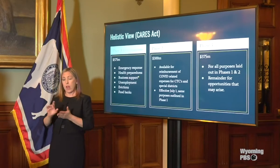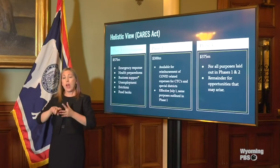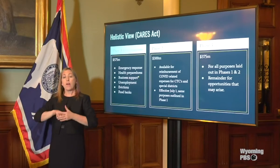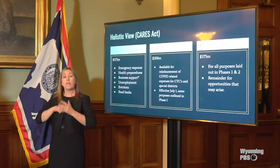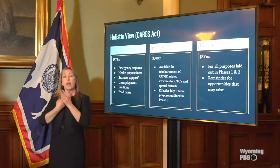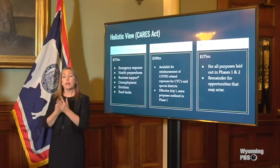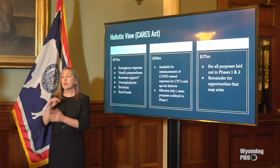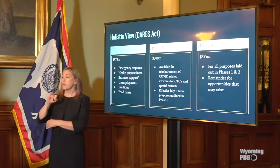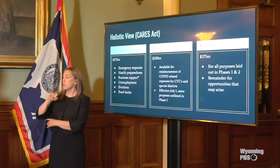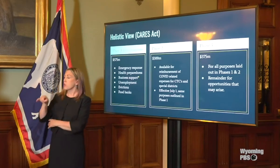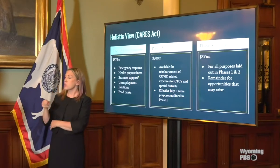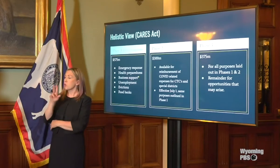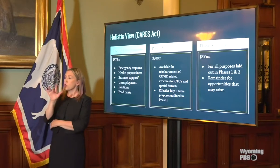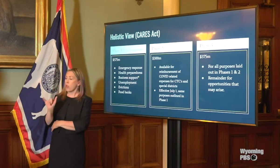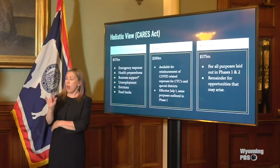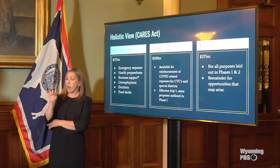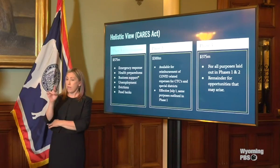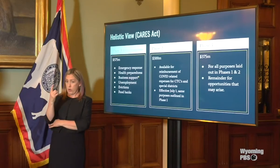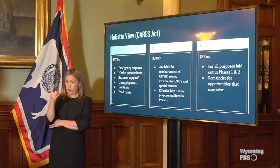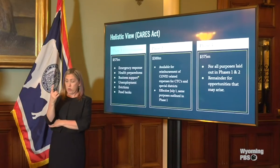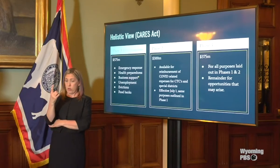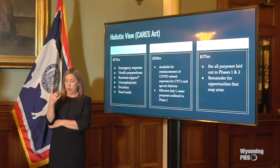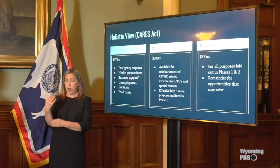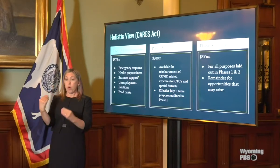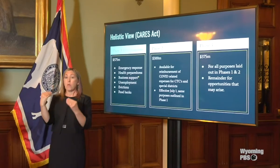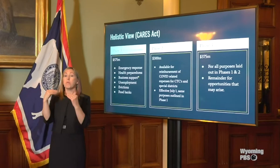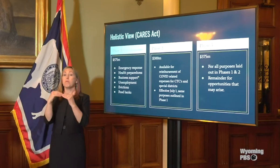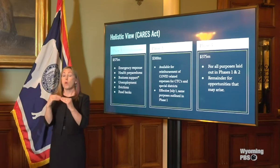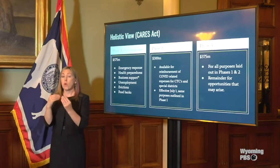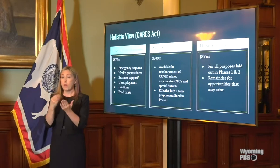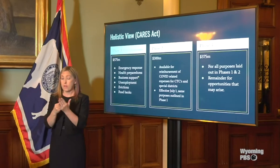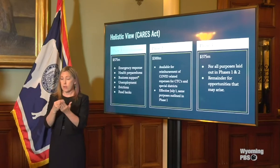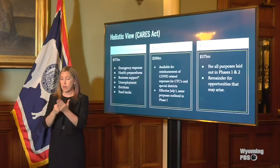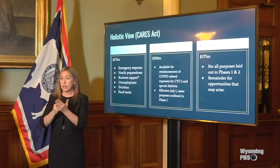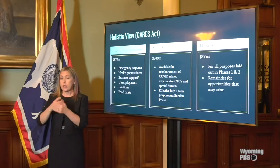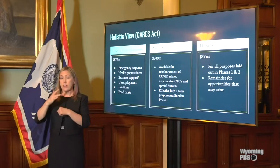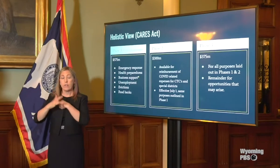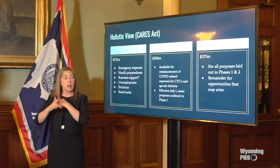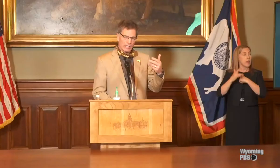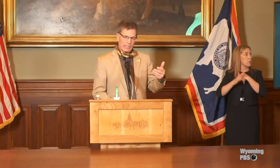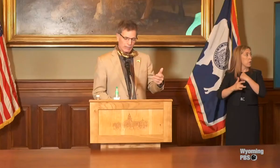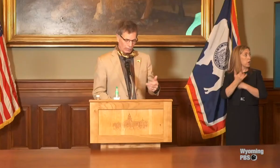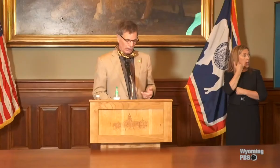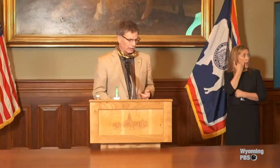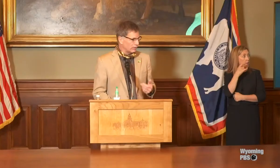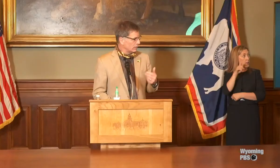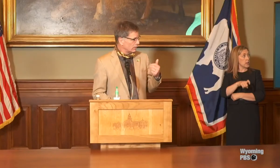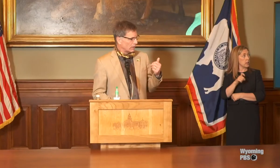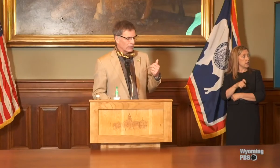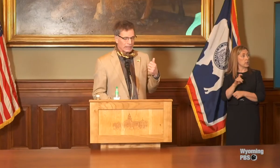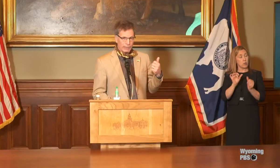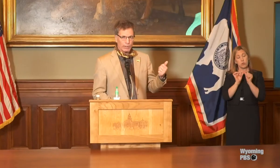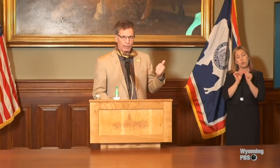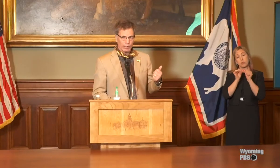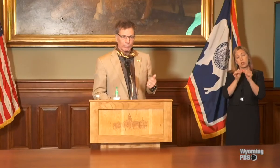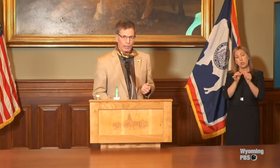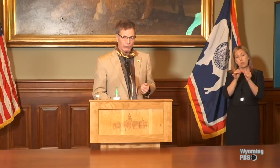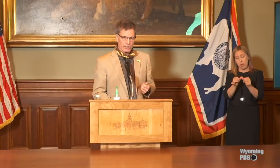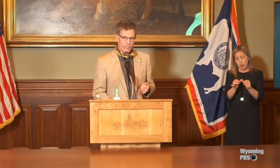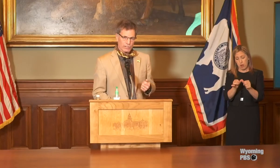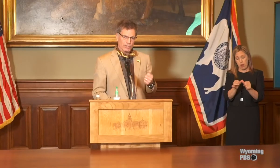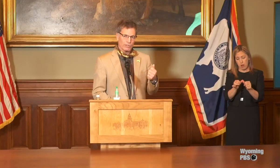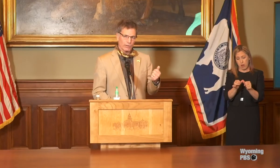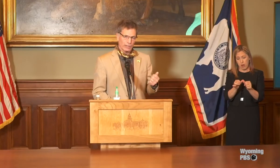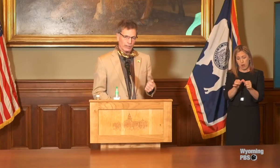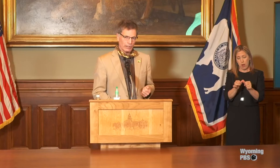July 1, any of these, some more funding would be available if necessary to keep on keeping